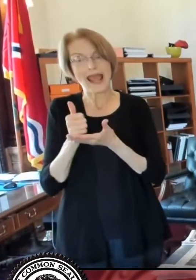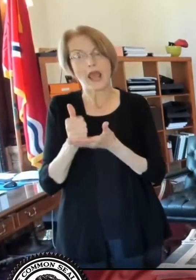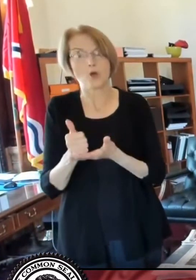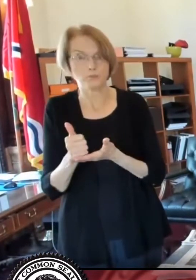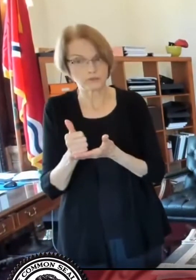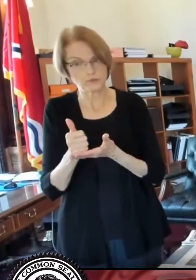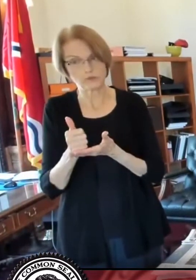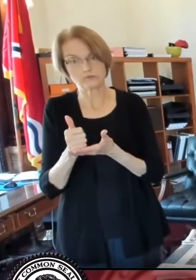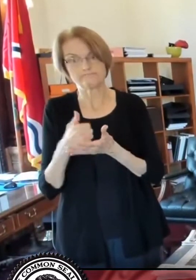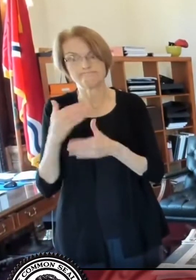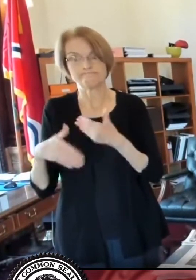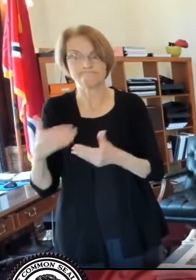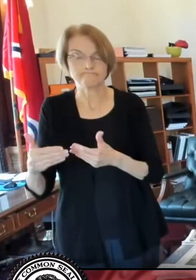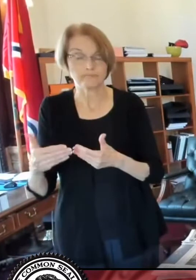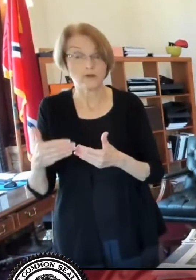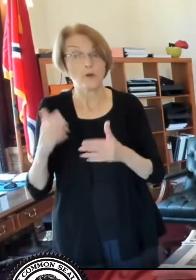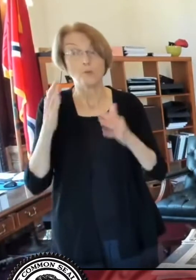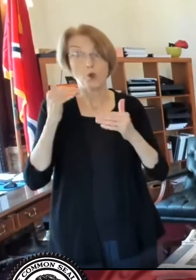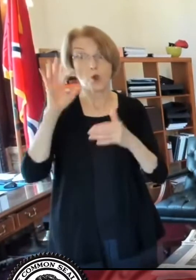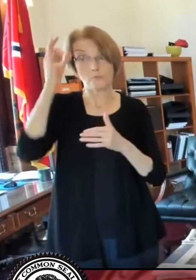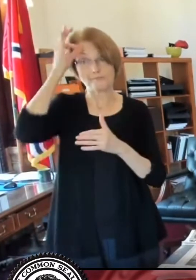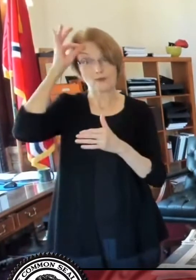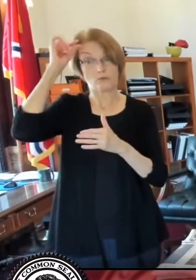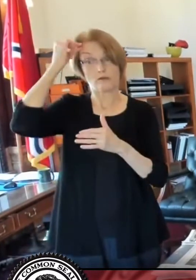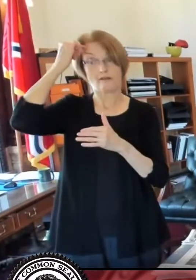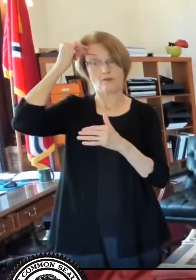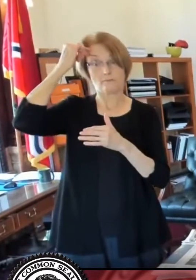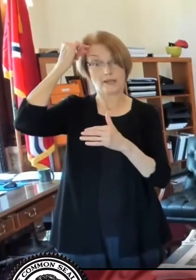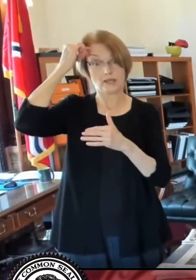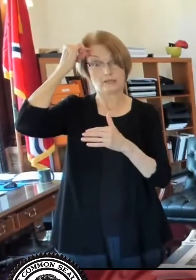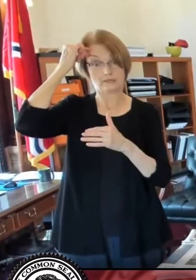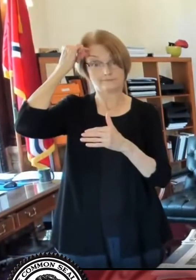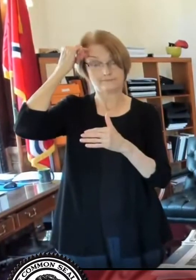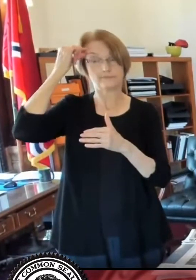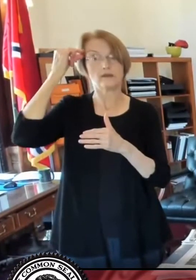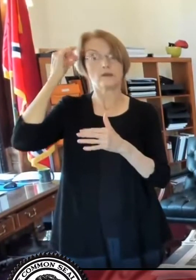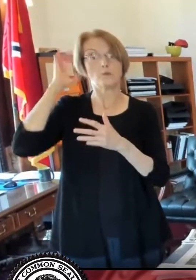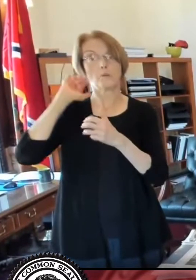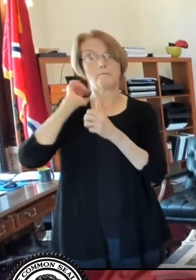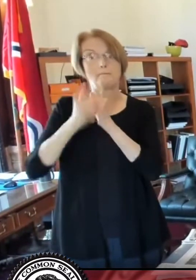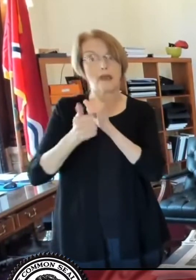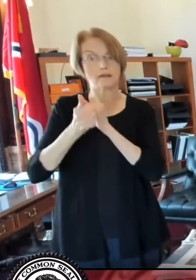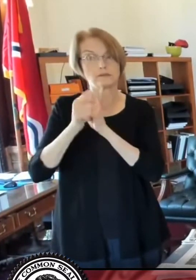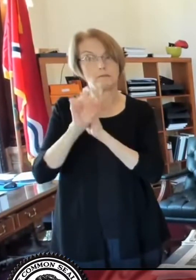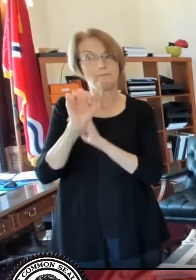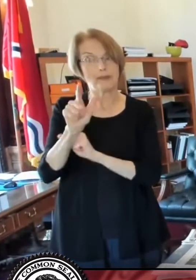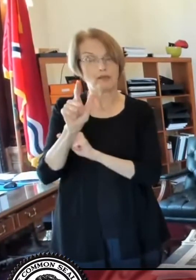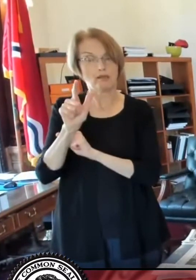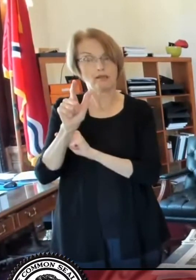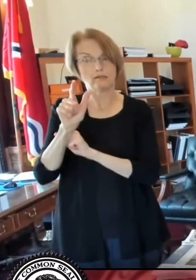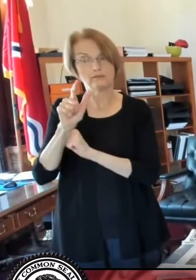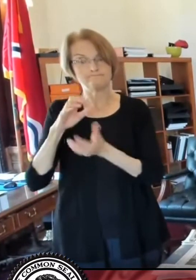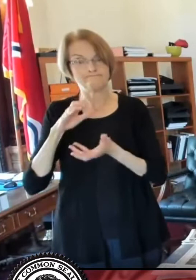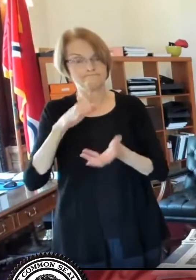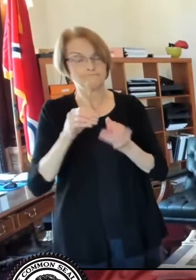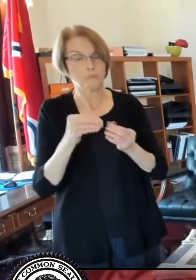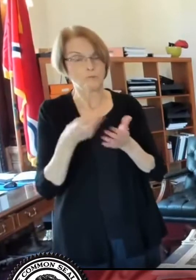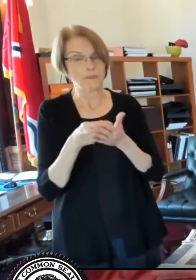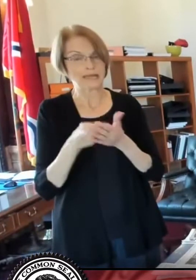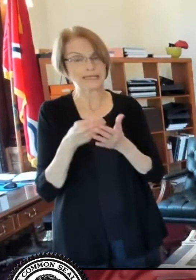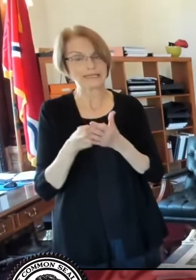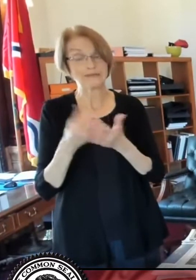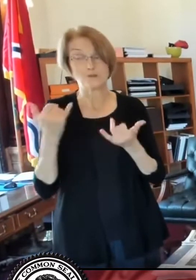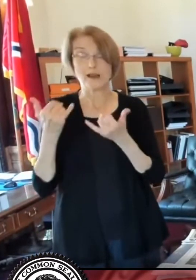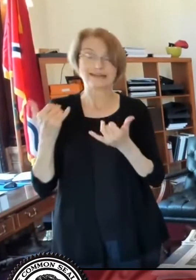are still hopeful that the federal government will pass a package. It doesn't look real promising right